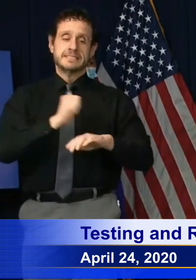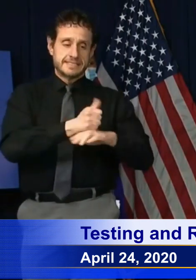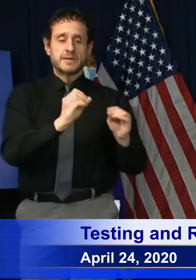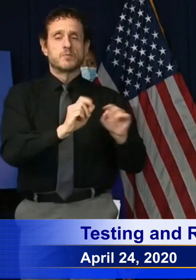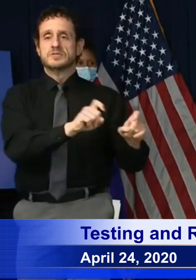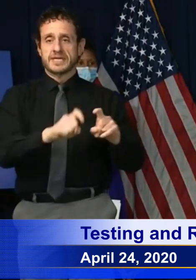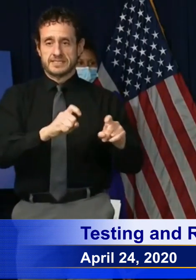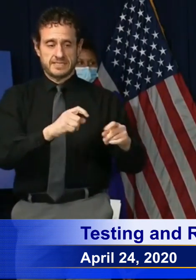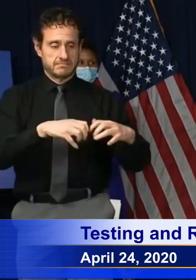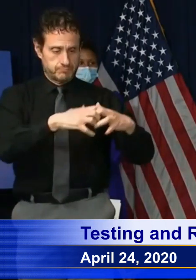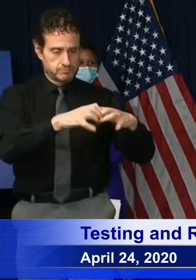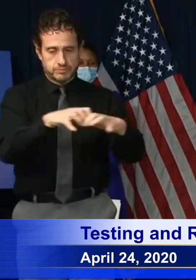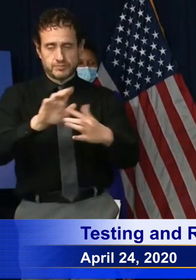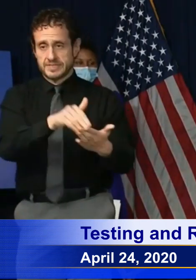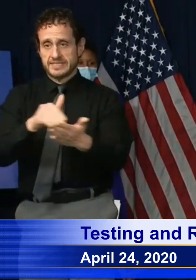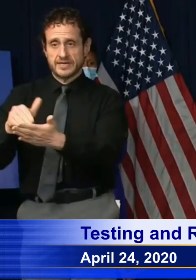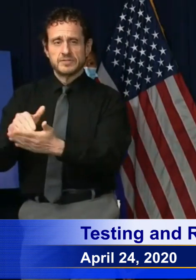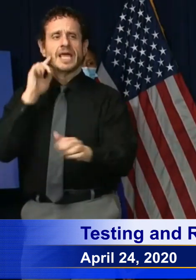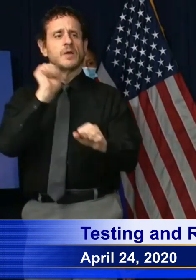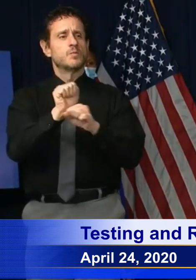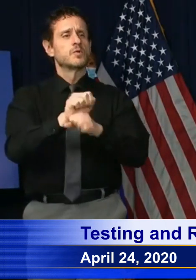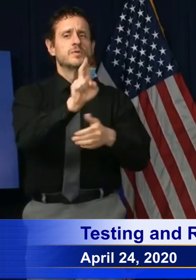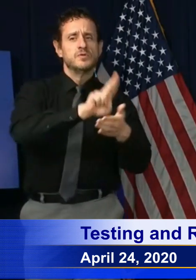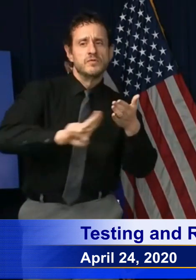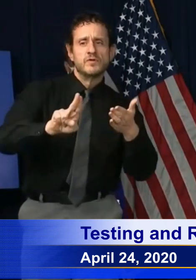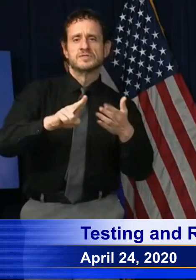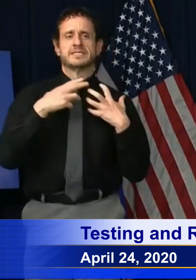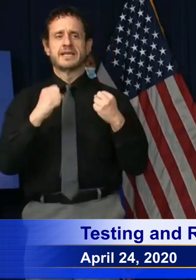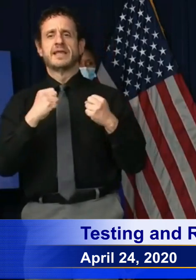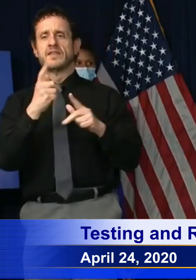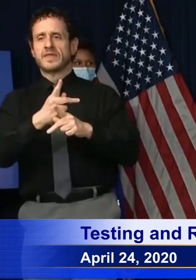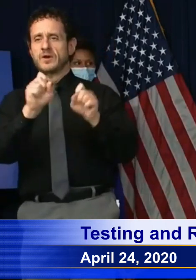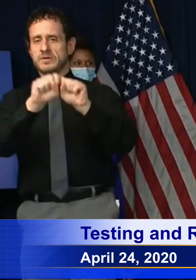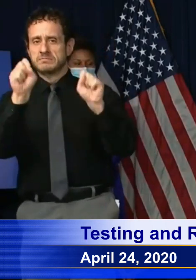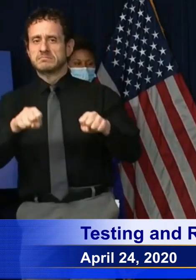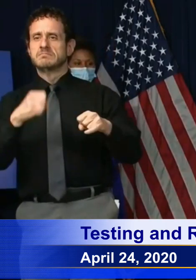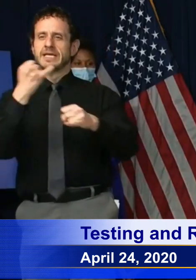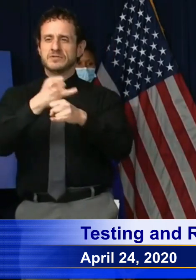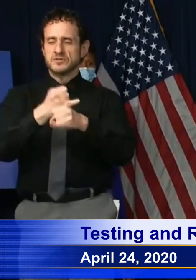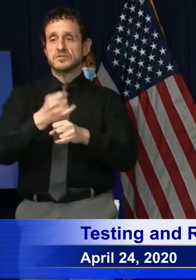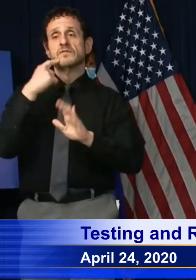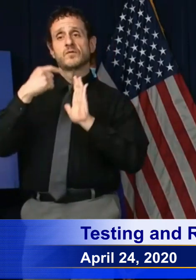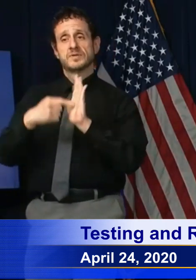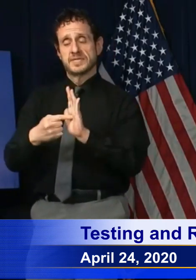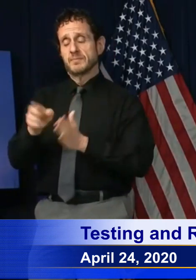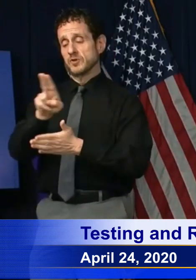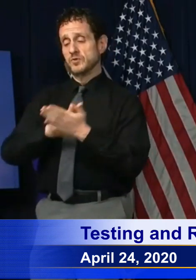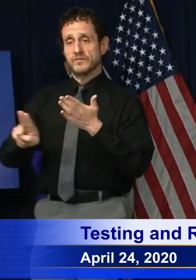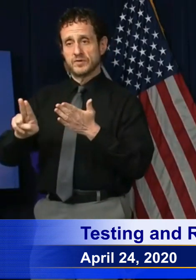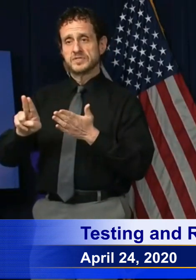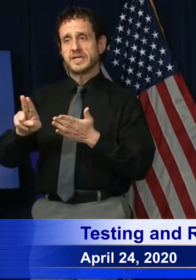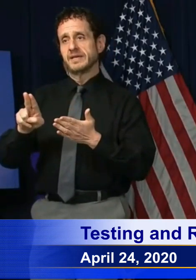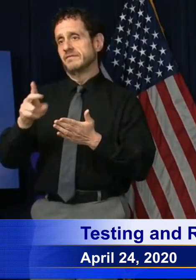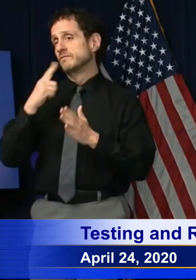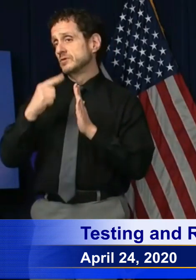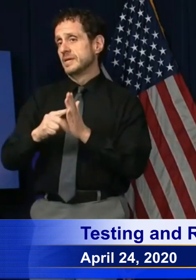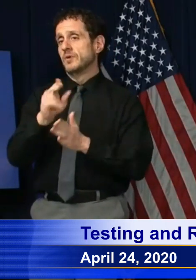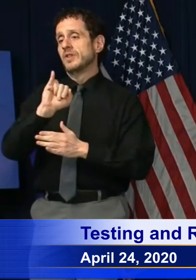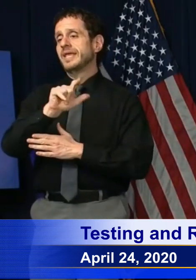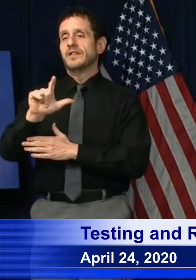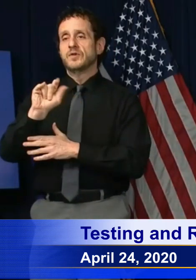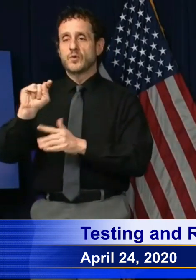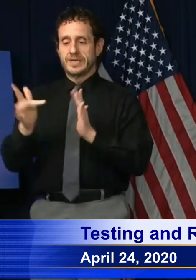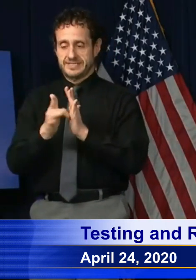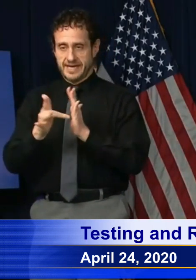healthcare institutions and research universities. For example, university partners such as Illinois Tech